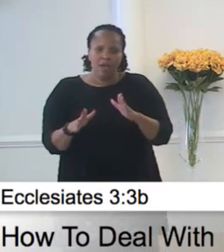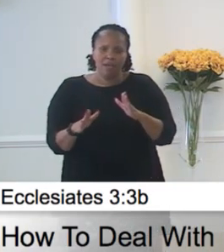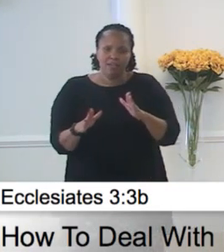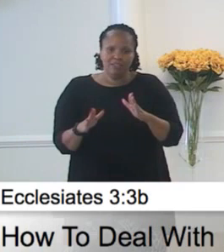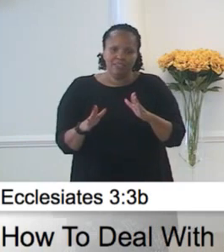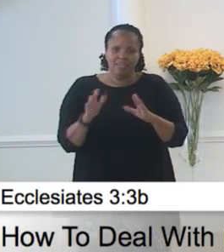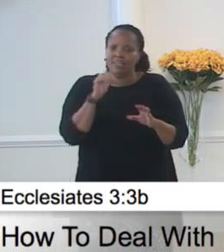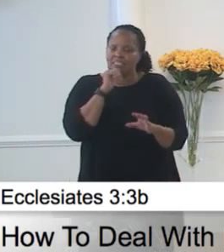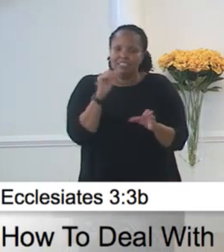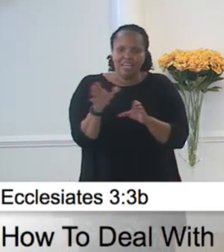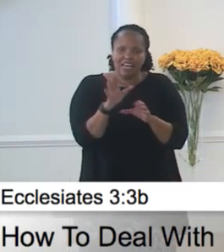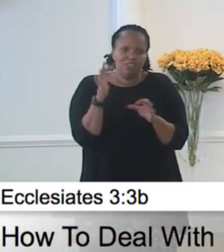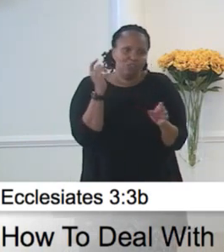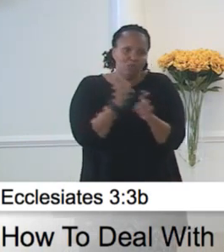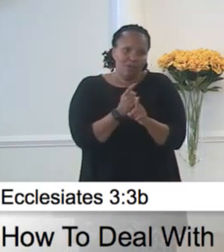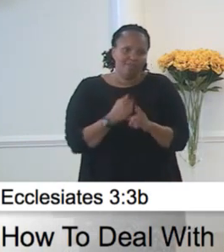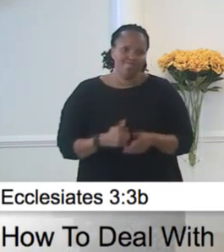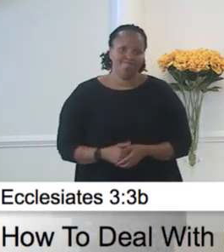way that will get you there.